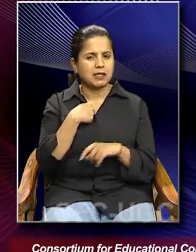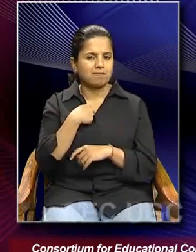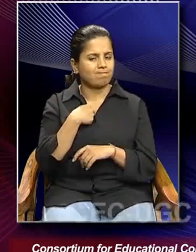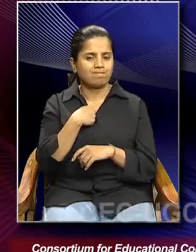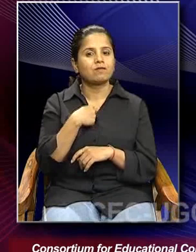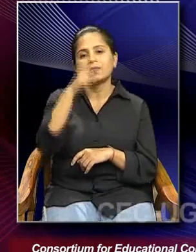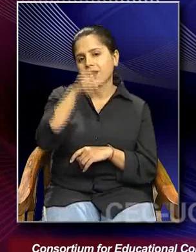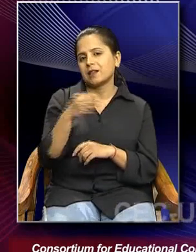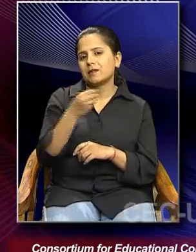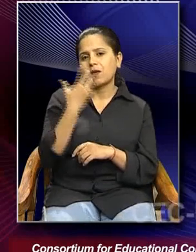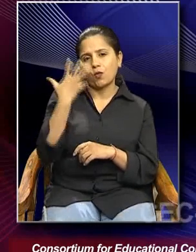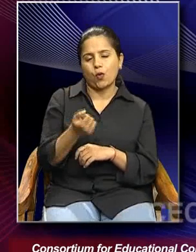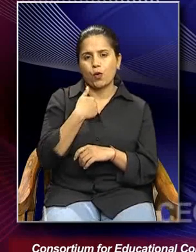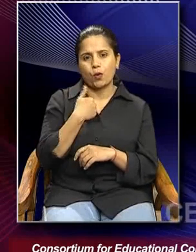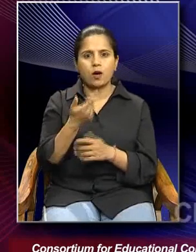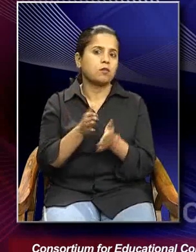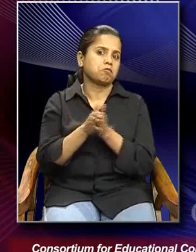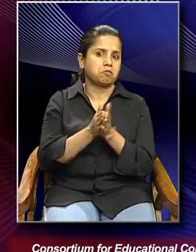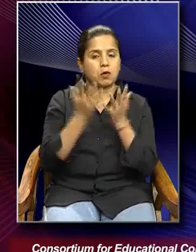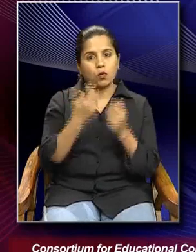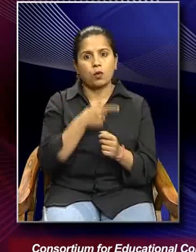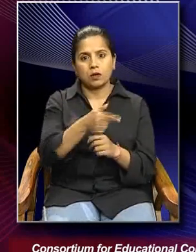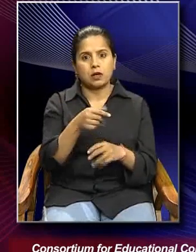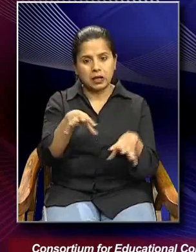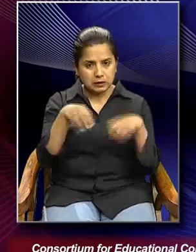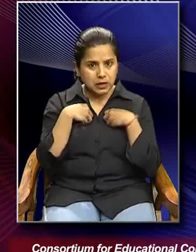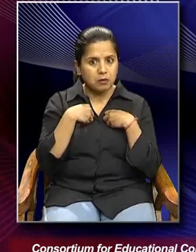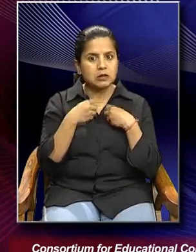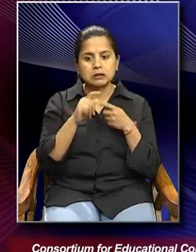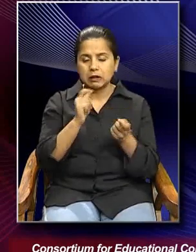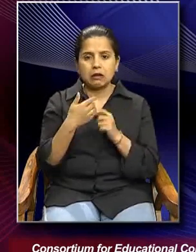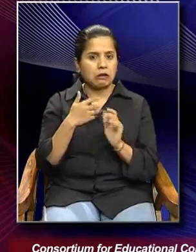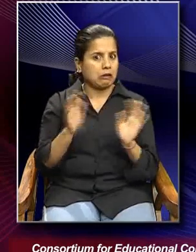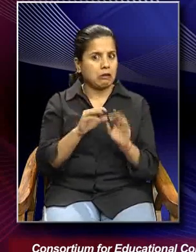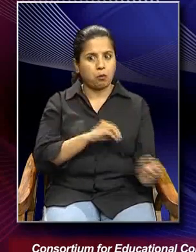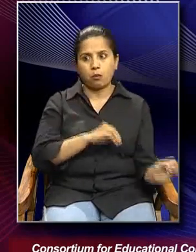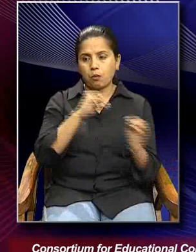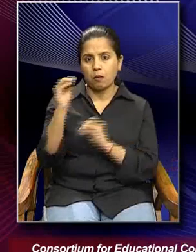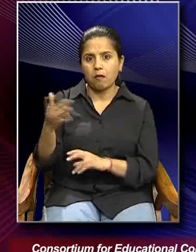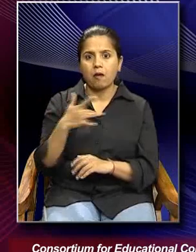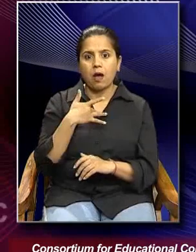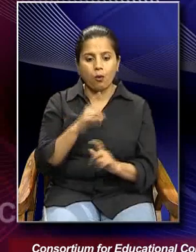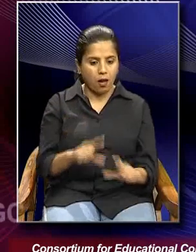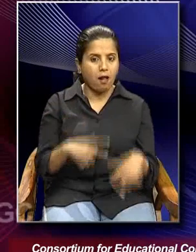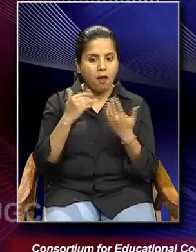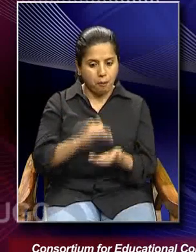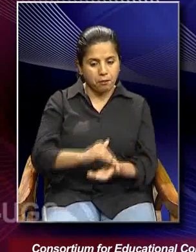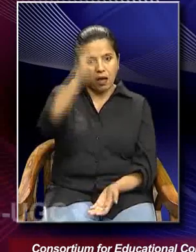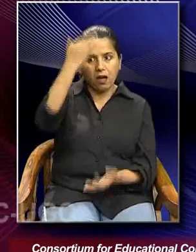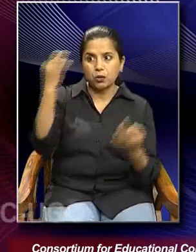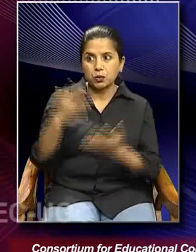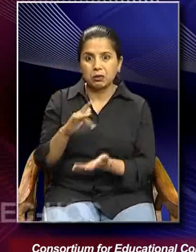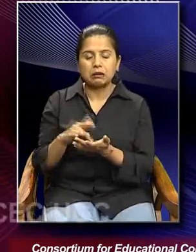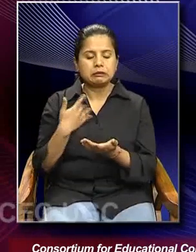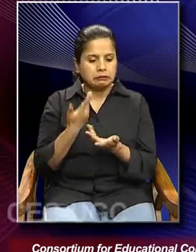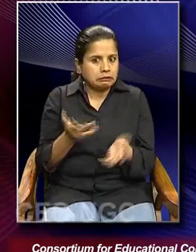may not be very much accustomed to accept the change because of moving from native places to the new locations, and